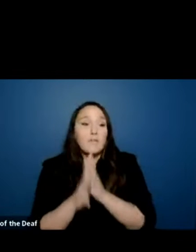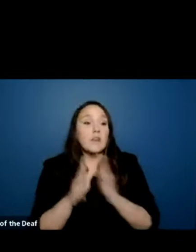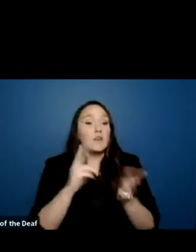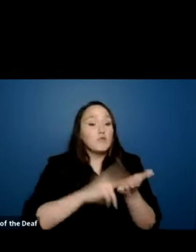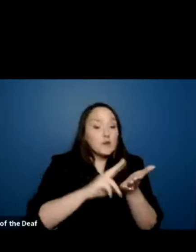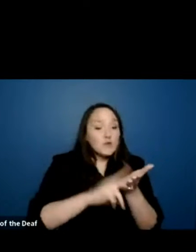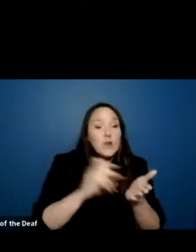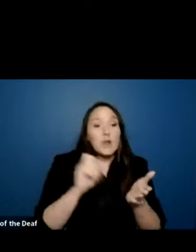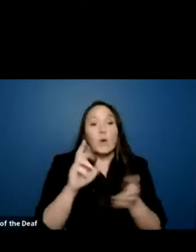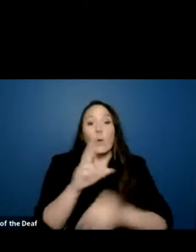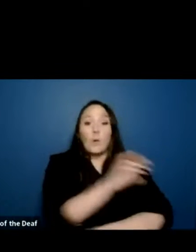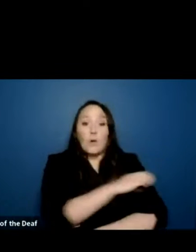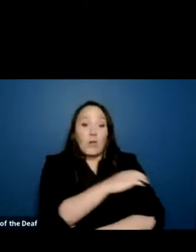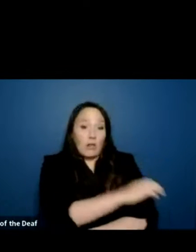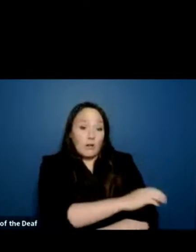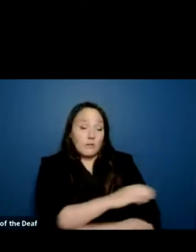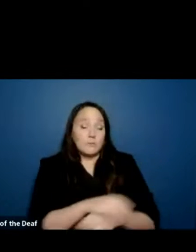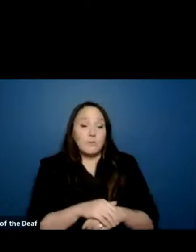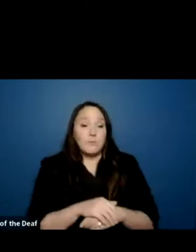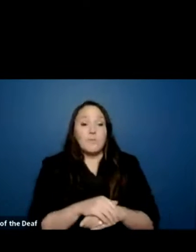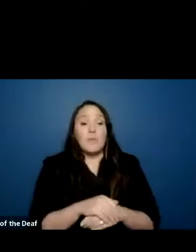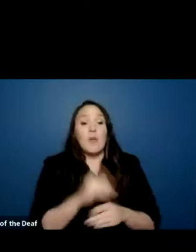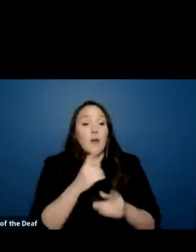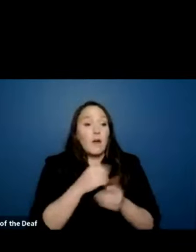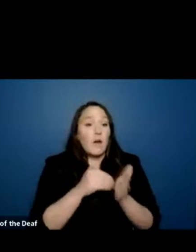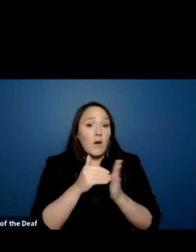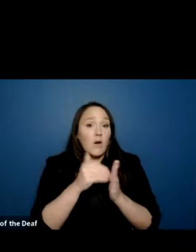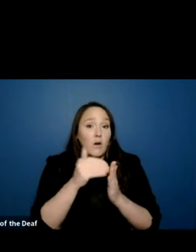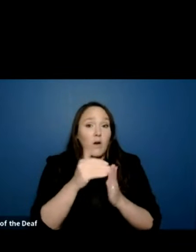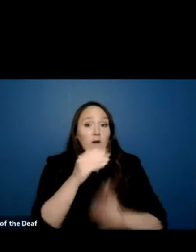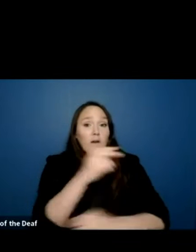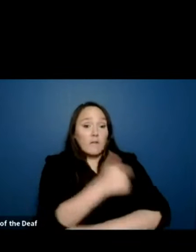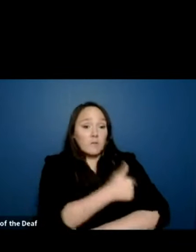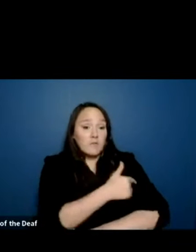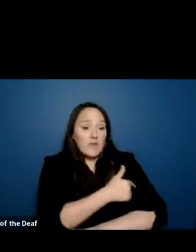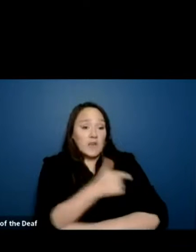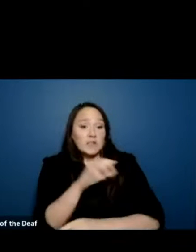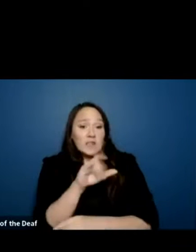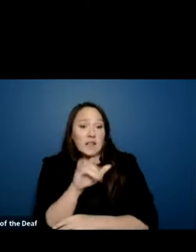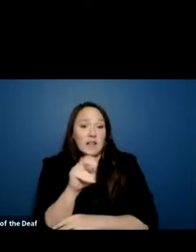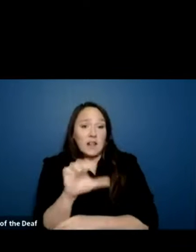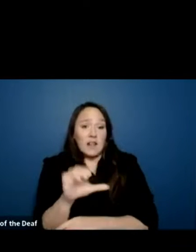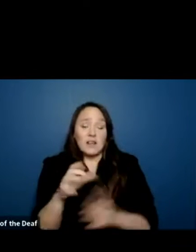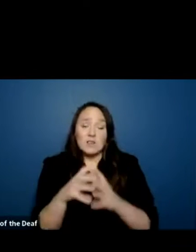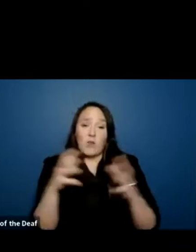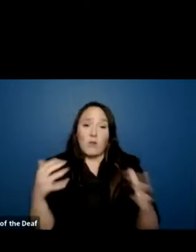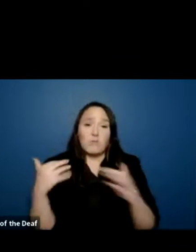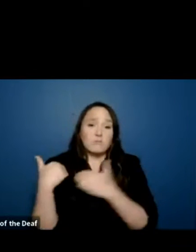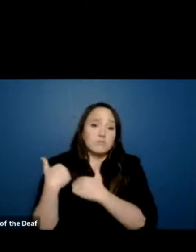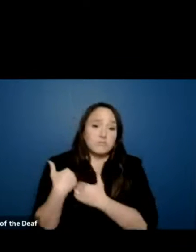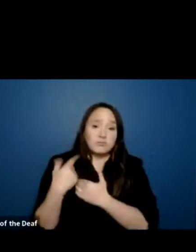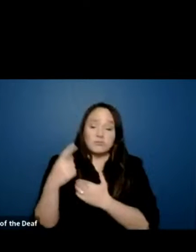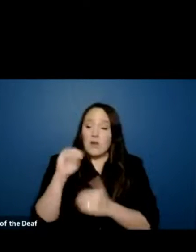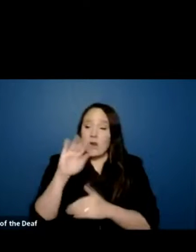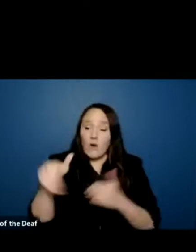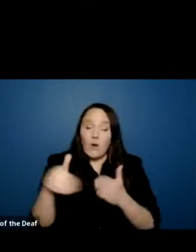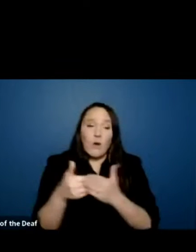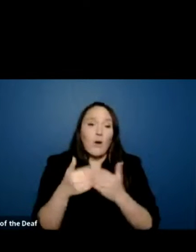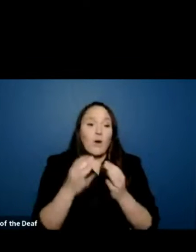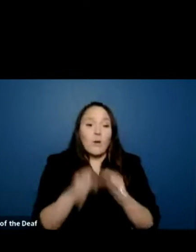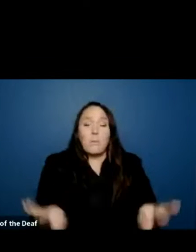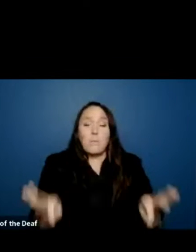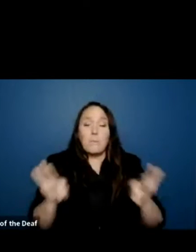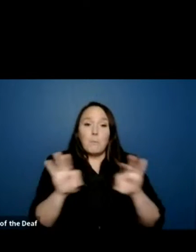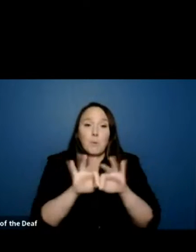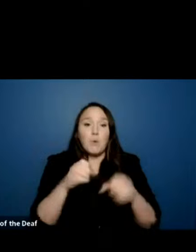services. Putting on regular vaccination clinics is a mammoth undertaking, and all these folks are critical to making sure that it goes